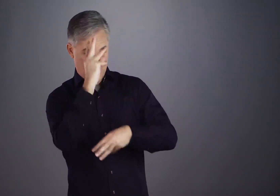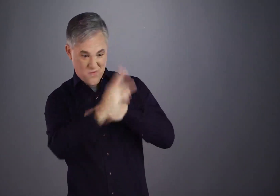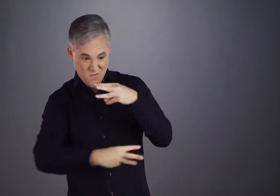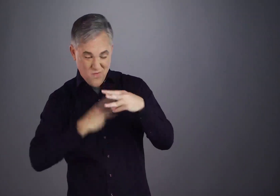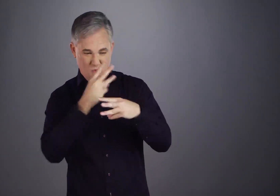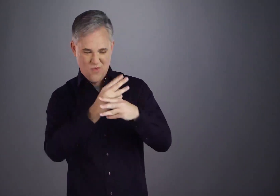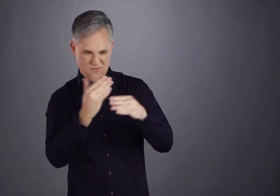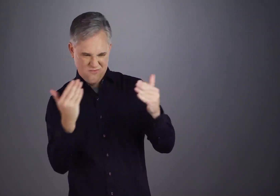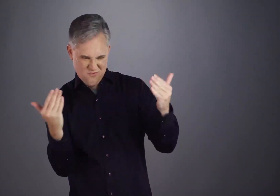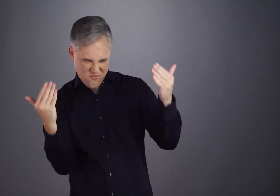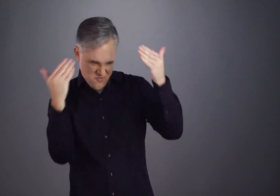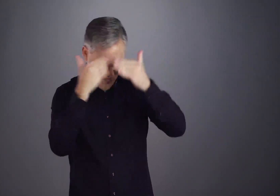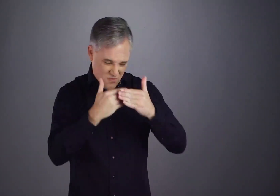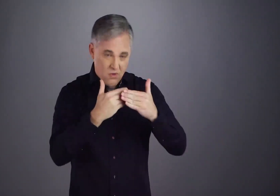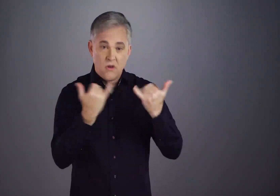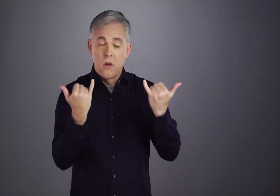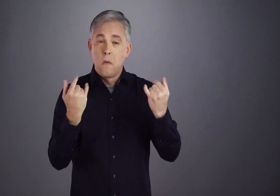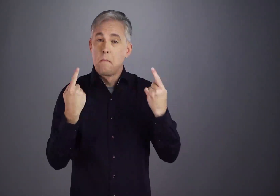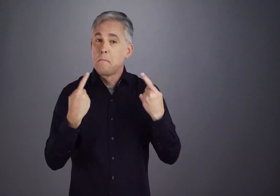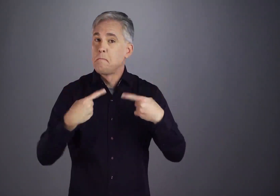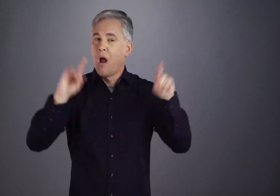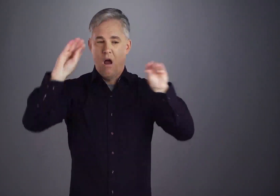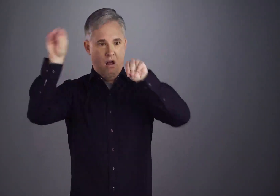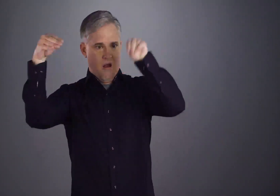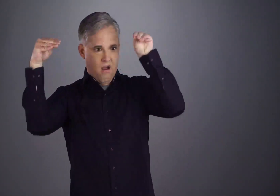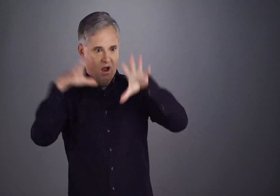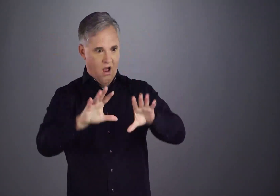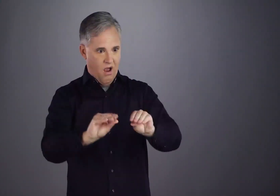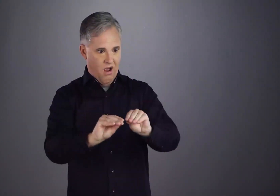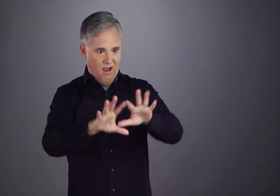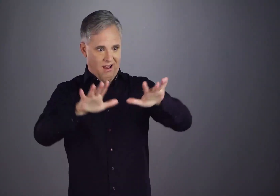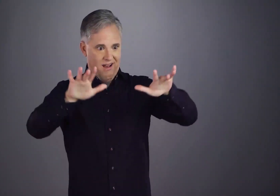new light had entered the dark world of the alcoholic.